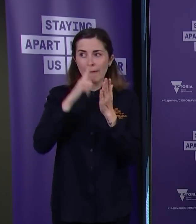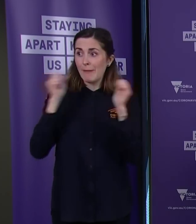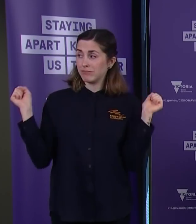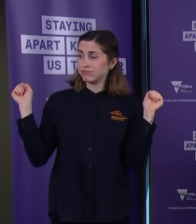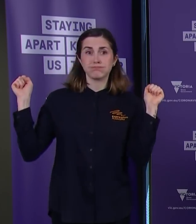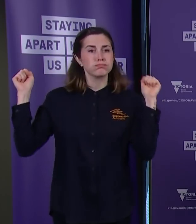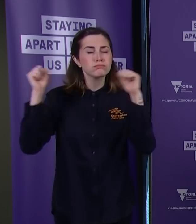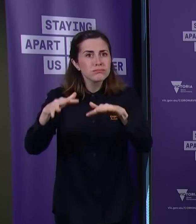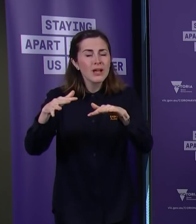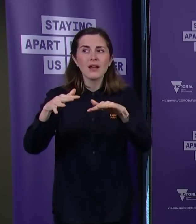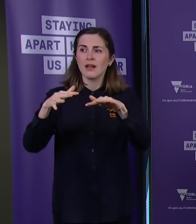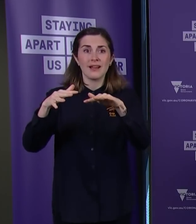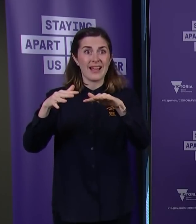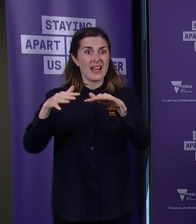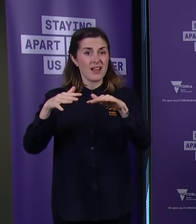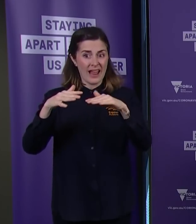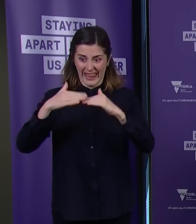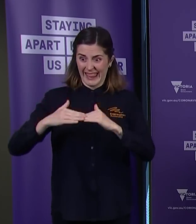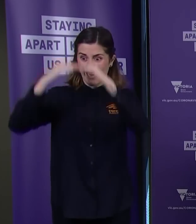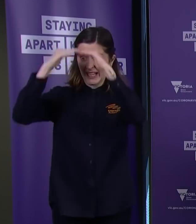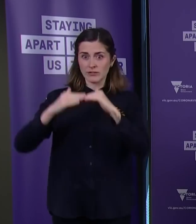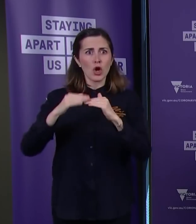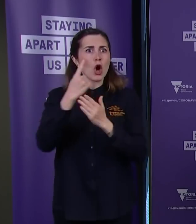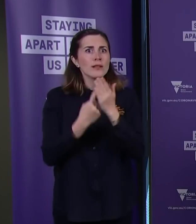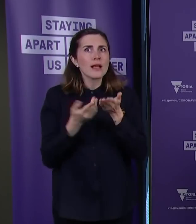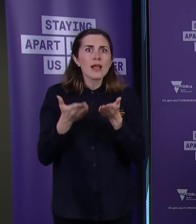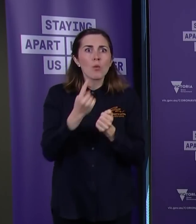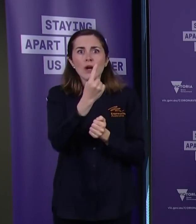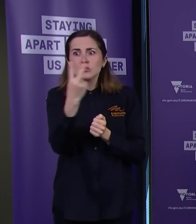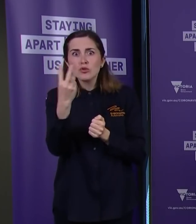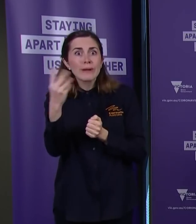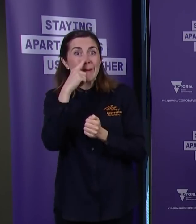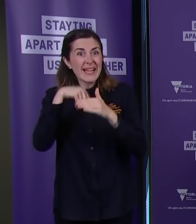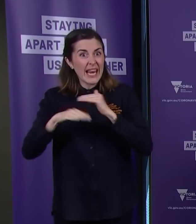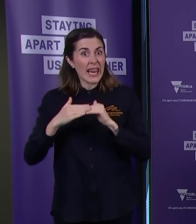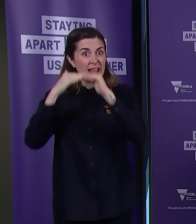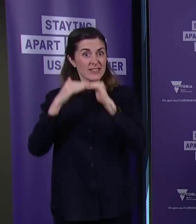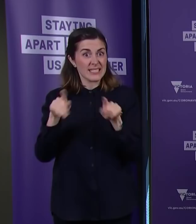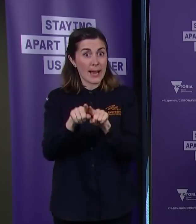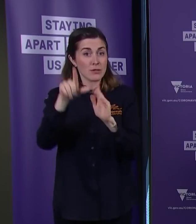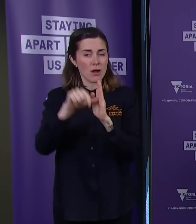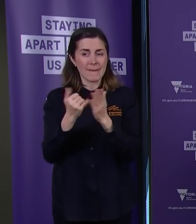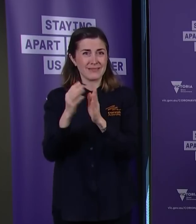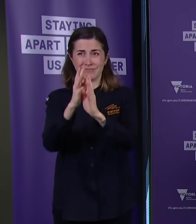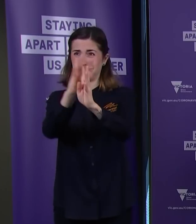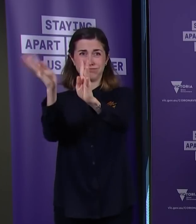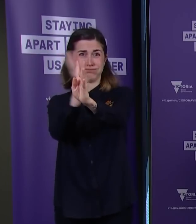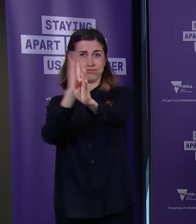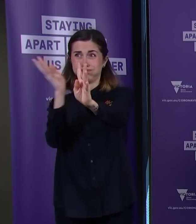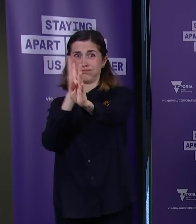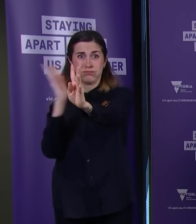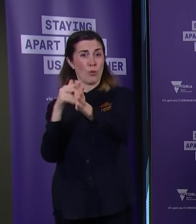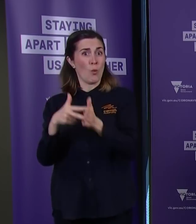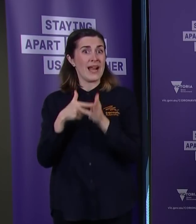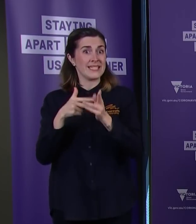might be lining up for 4 hours till you can get the lift to yourself. How much work do you think will go into making sure that offices can go back and operate safely?